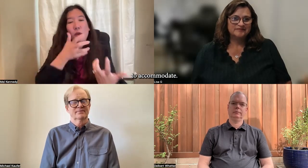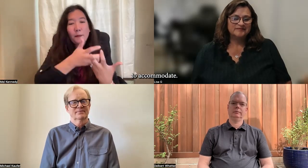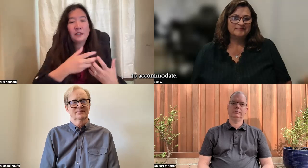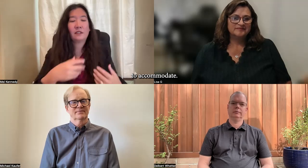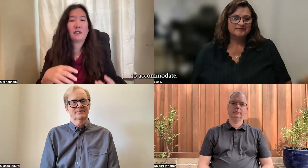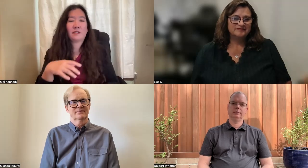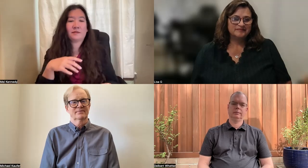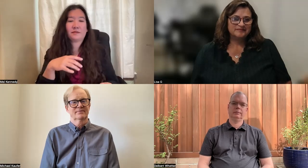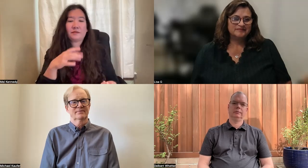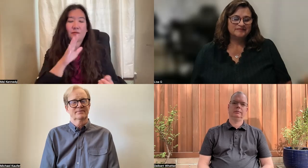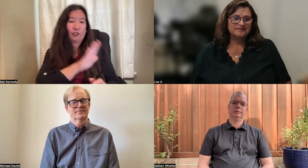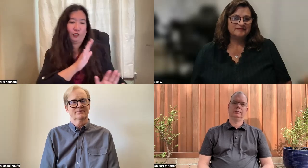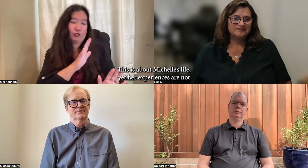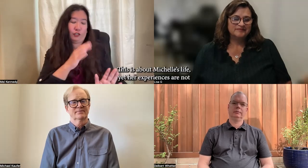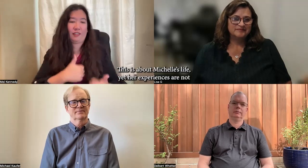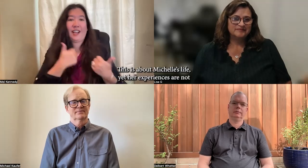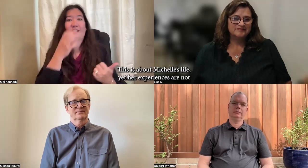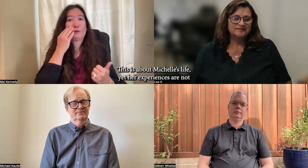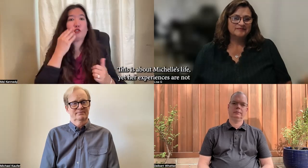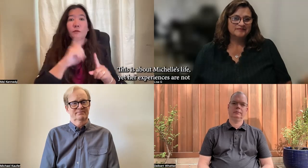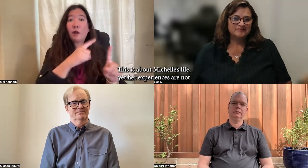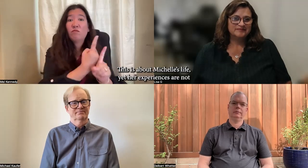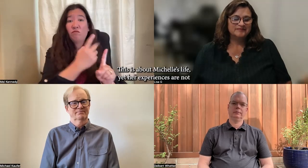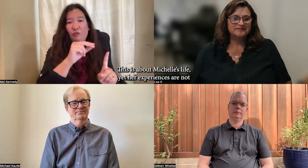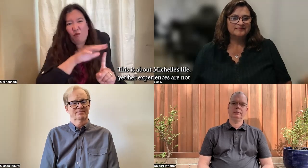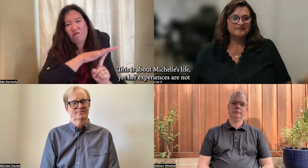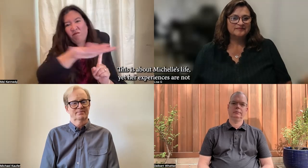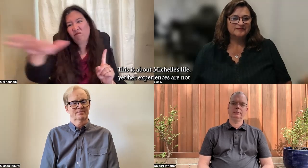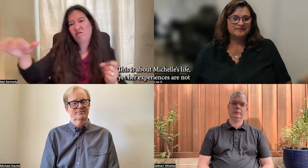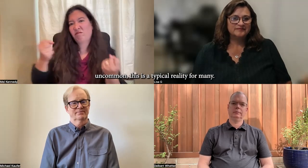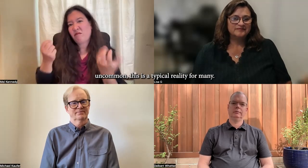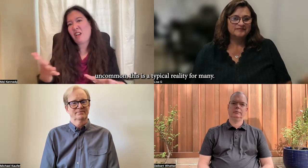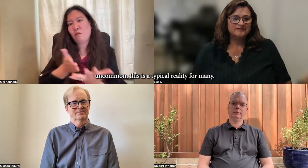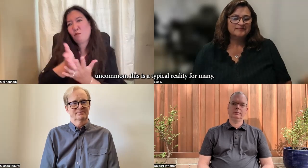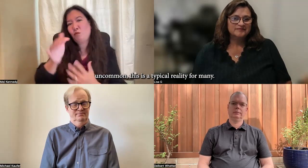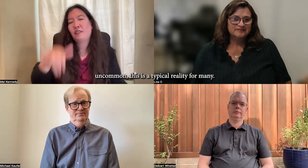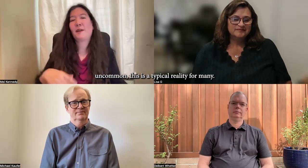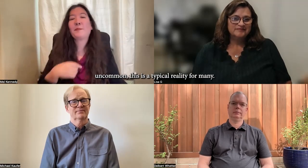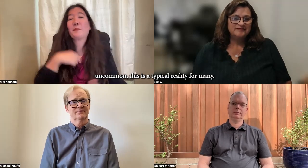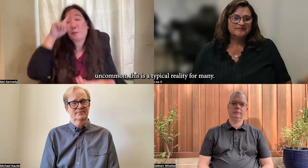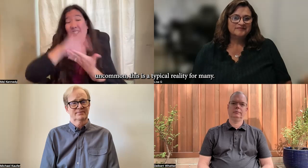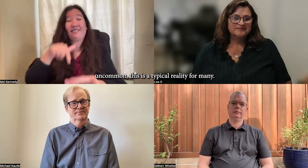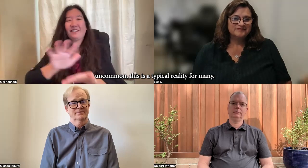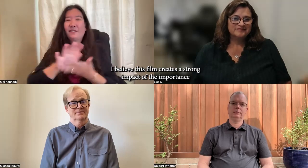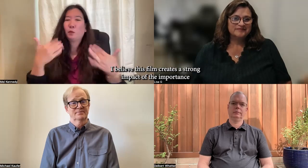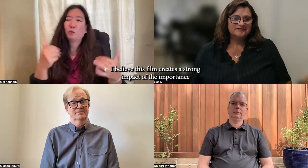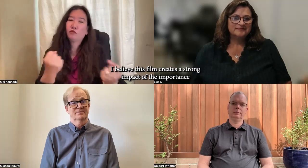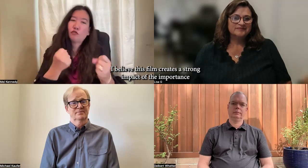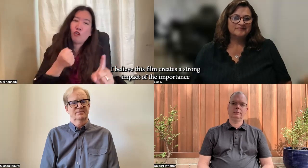to accommodate. This is about Michelle's life, yet her experiences are not uncommon. This is a typical reality for many. I